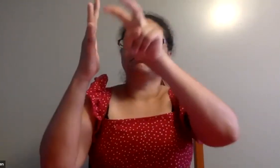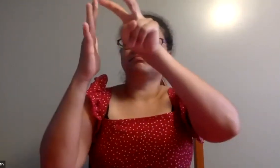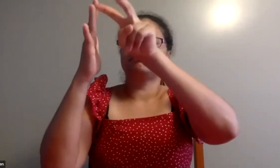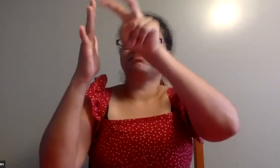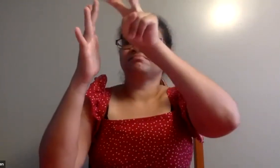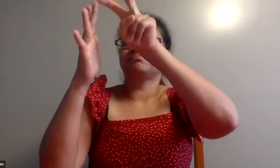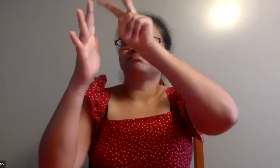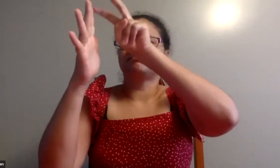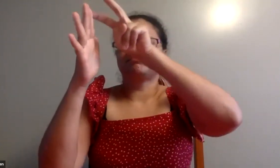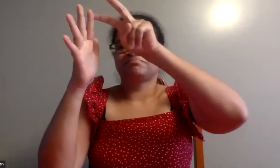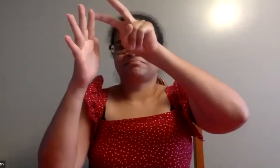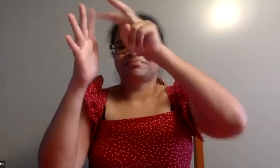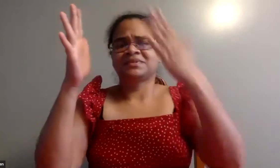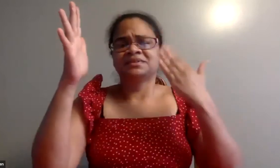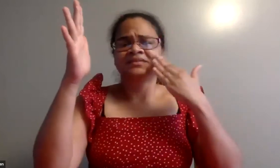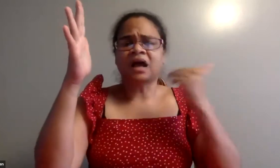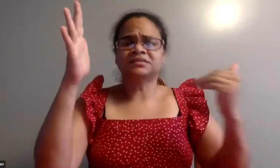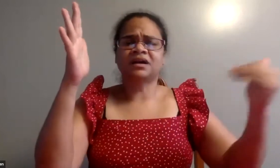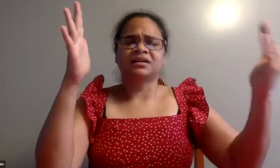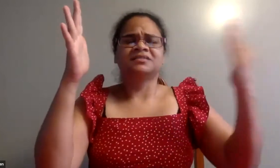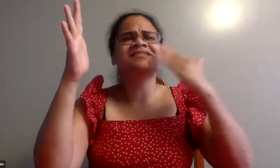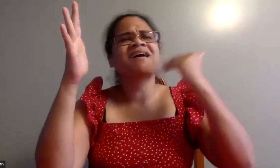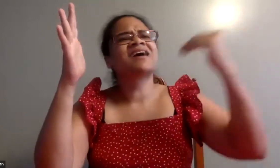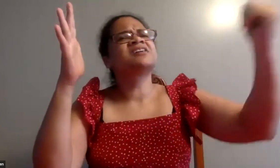Birds from the branches chant.